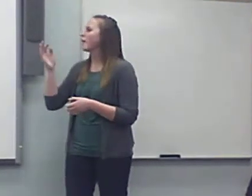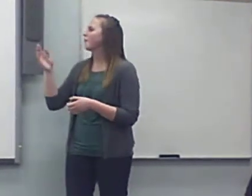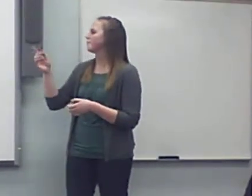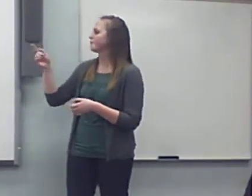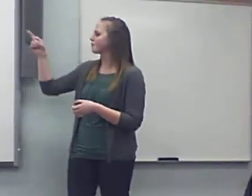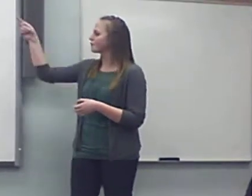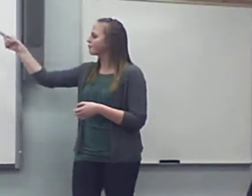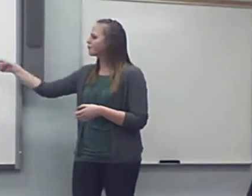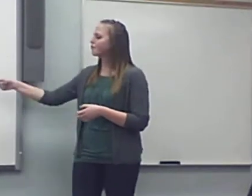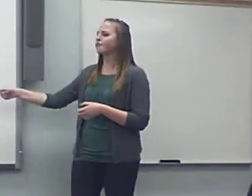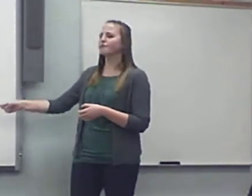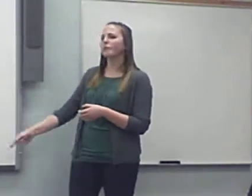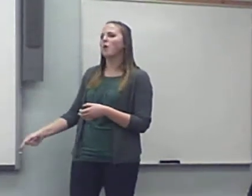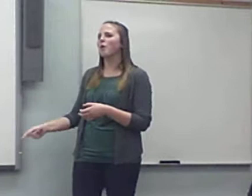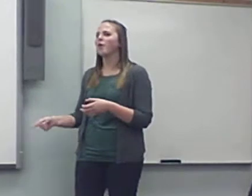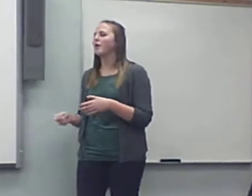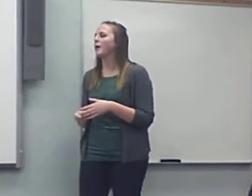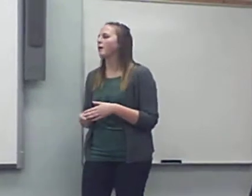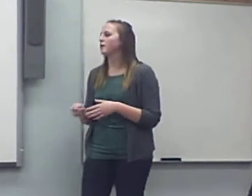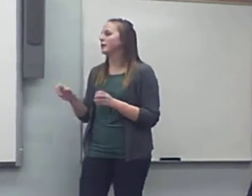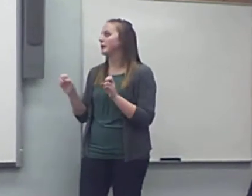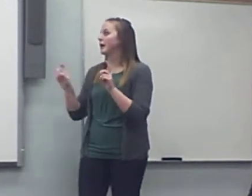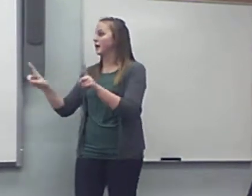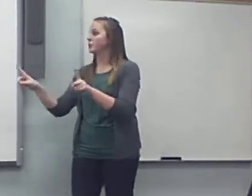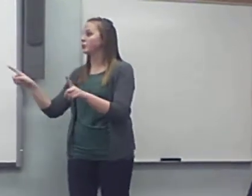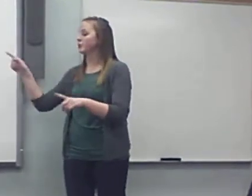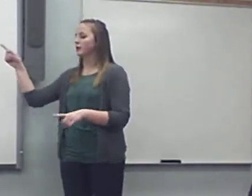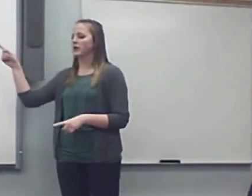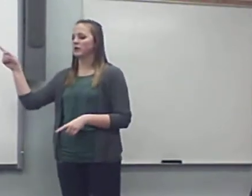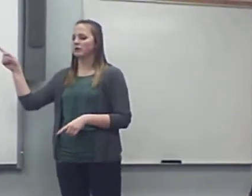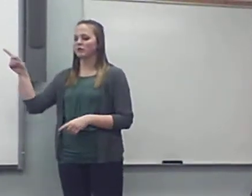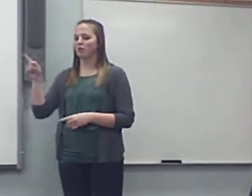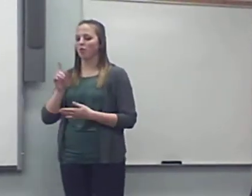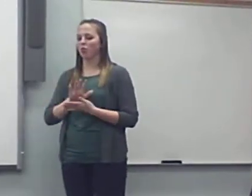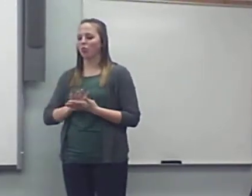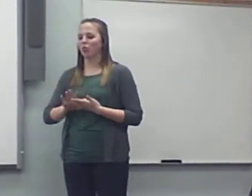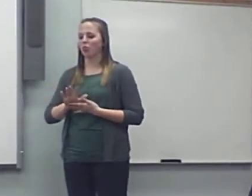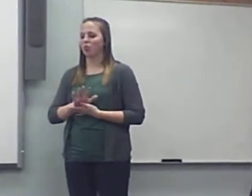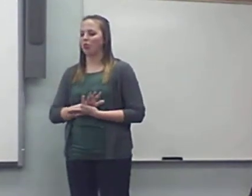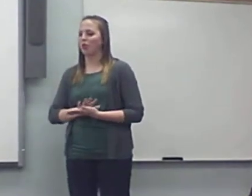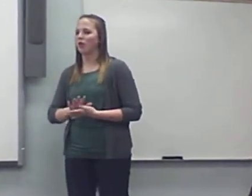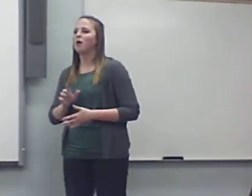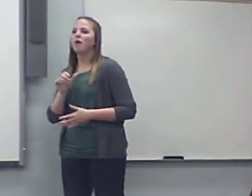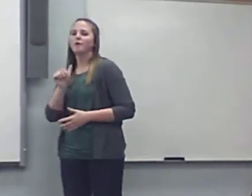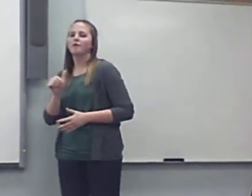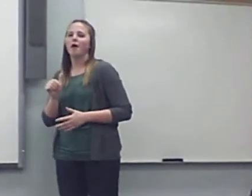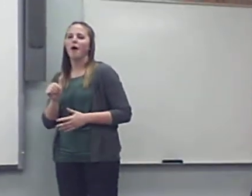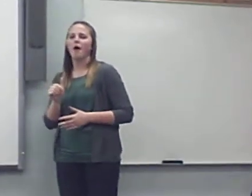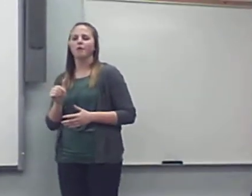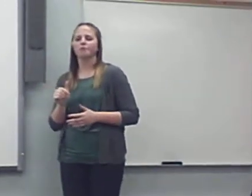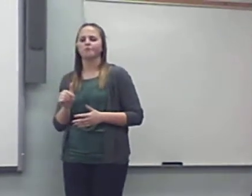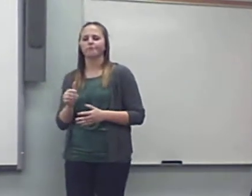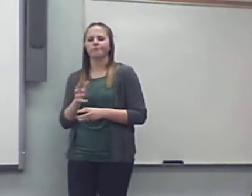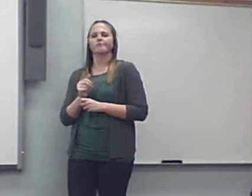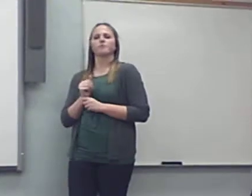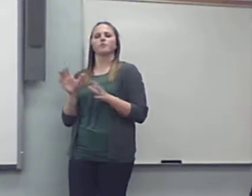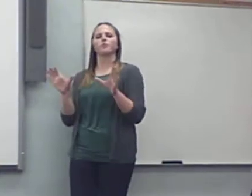this is where we find a lot of interpreters falling through the cracks and unable to reach certification, is because they get a nice job that